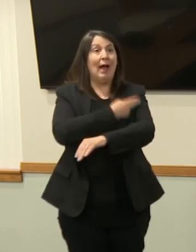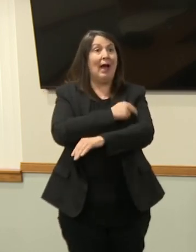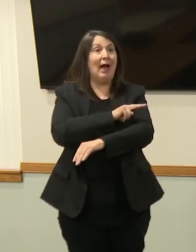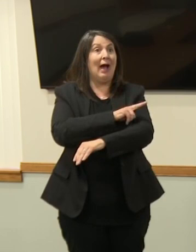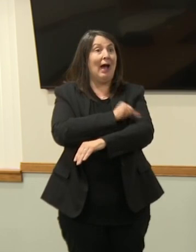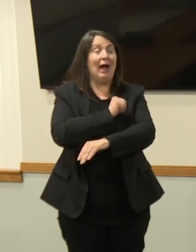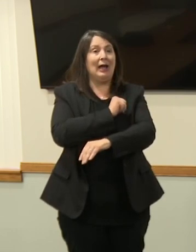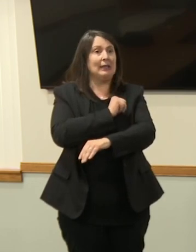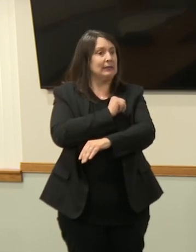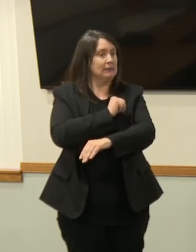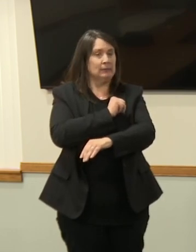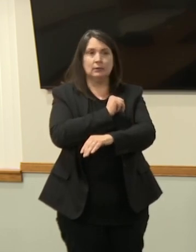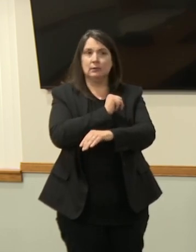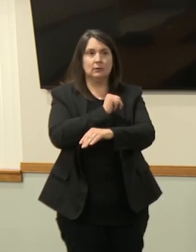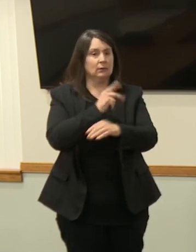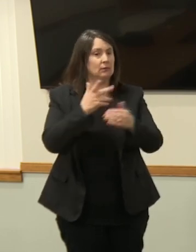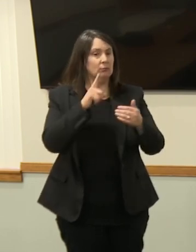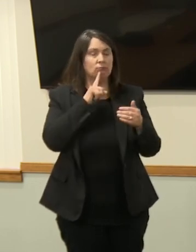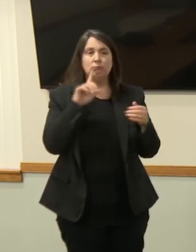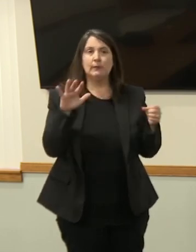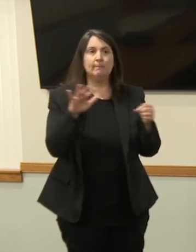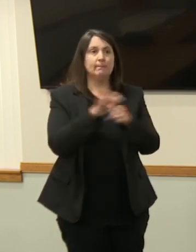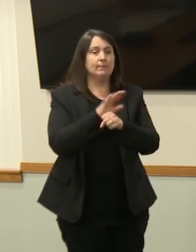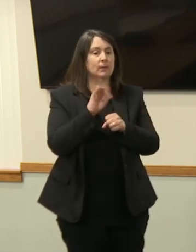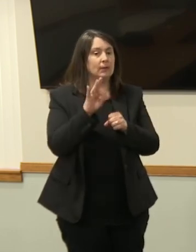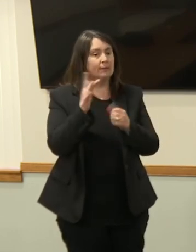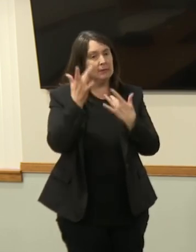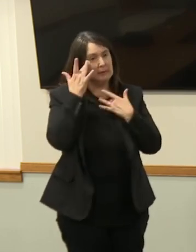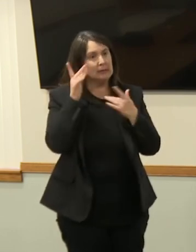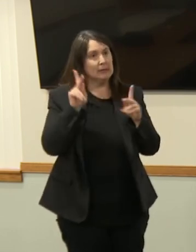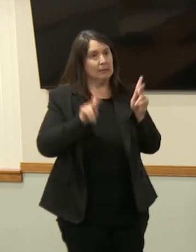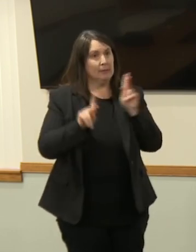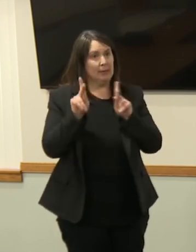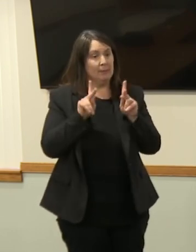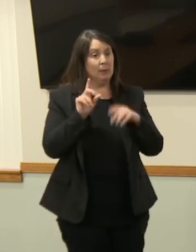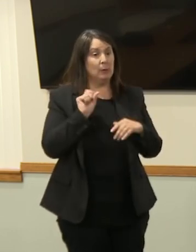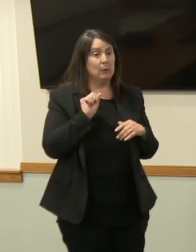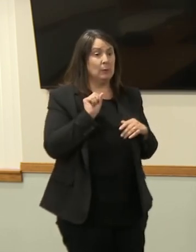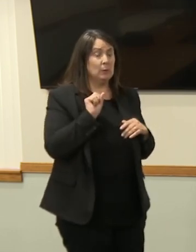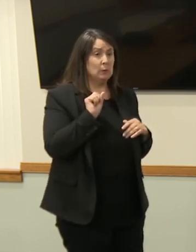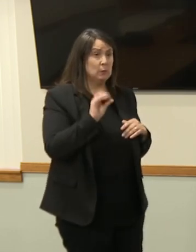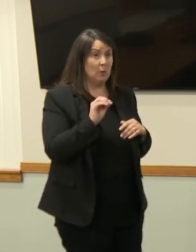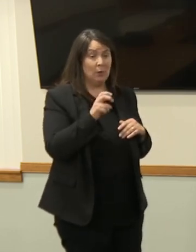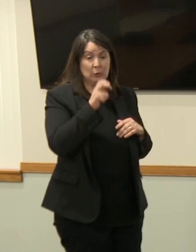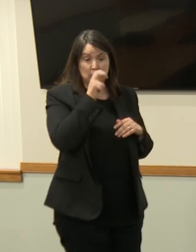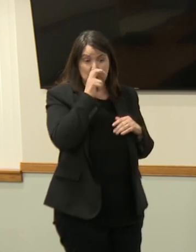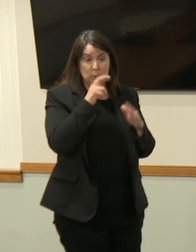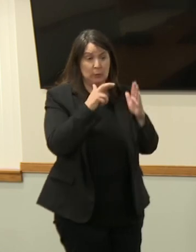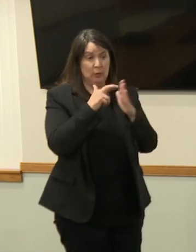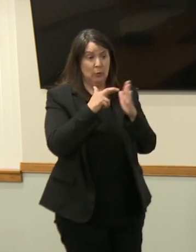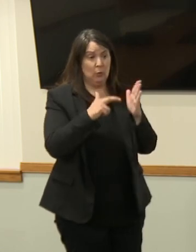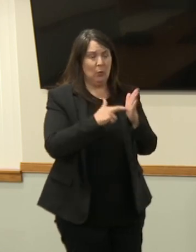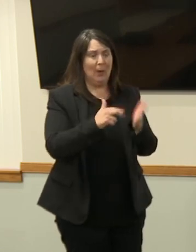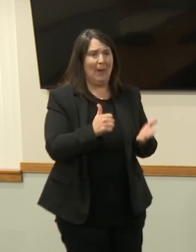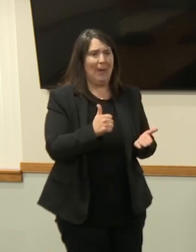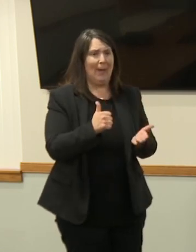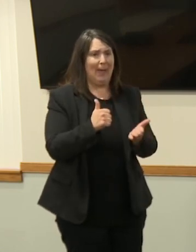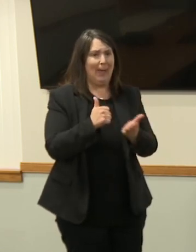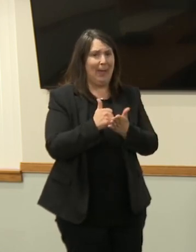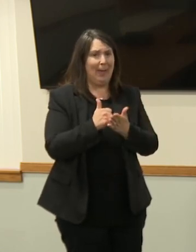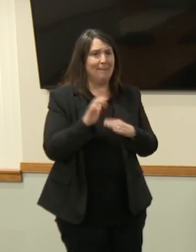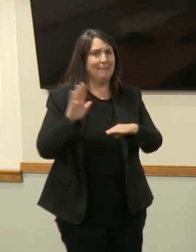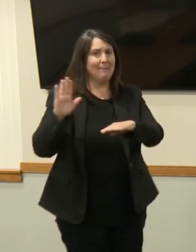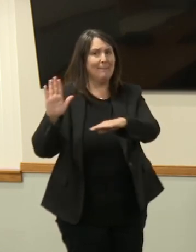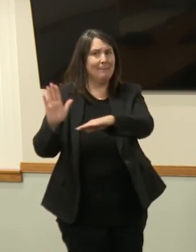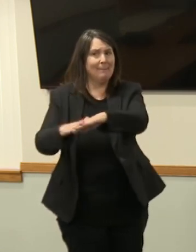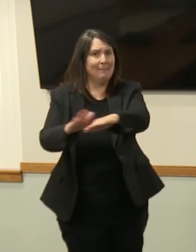that lagging indicator also move forward. So the resurgence plan, that mitigation, were meant to really create those markers and milestones